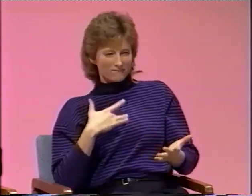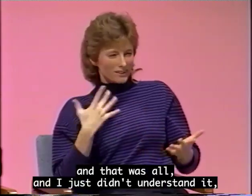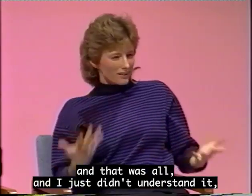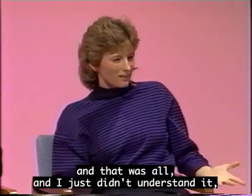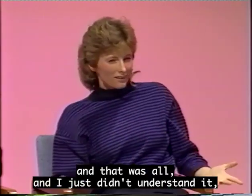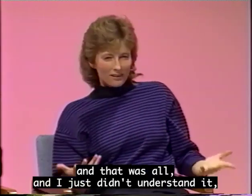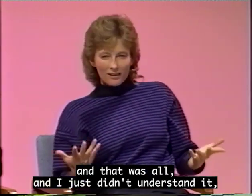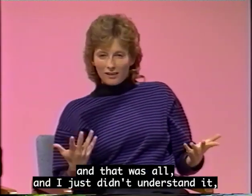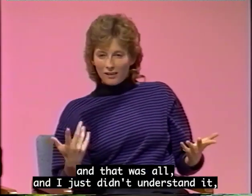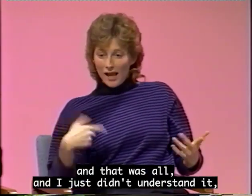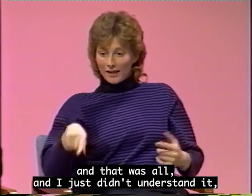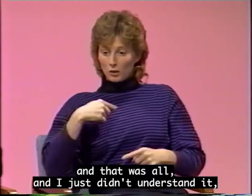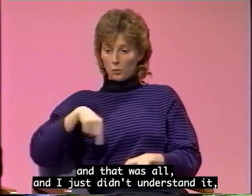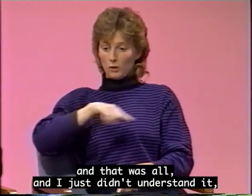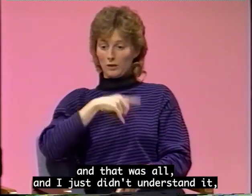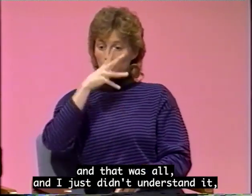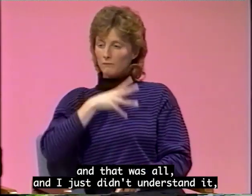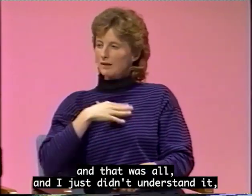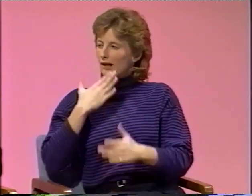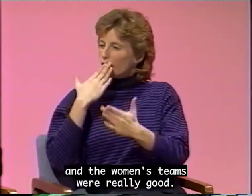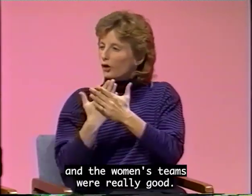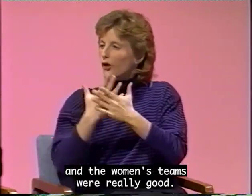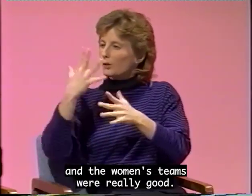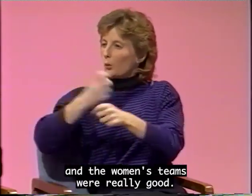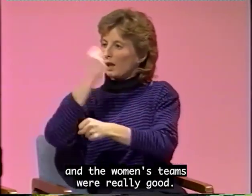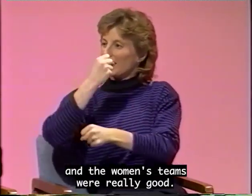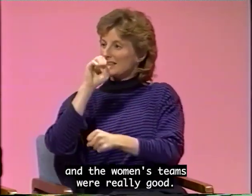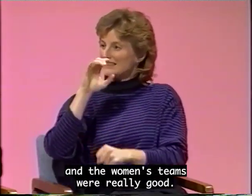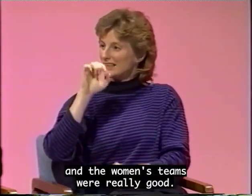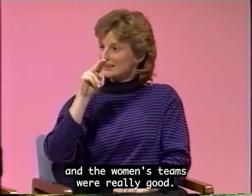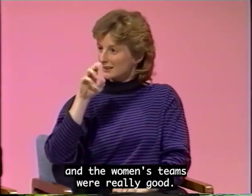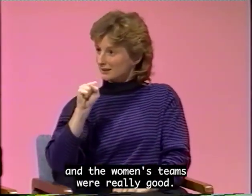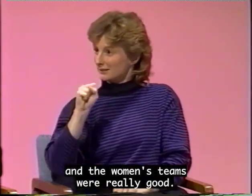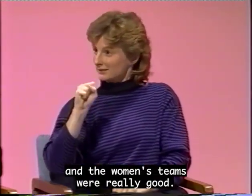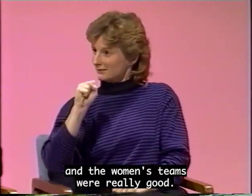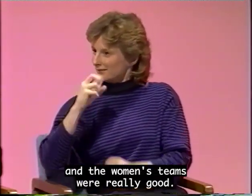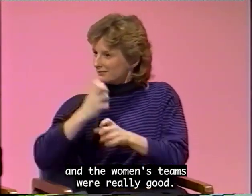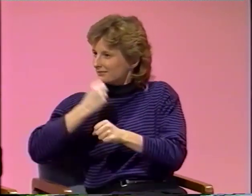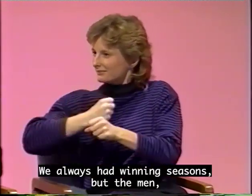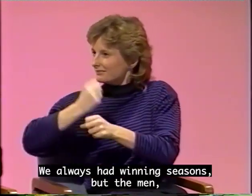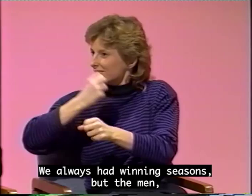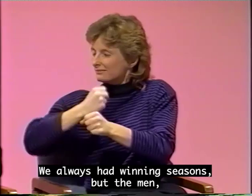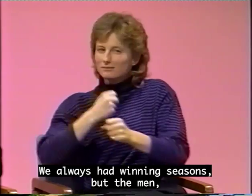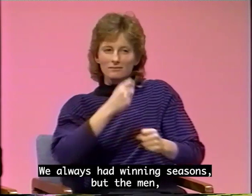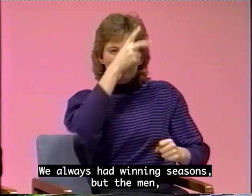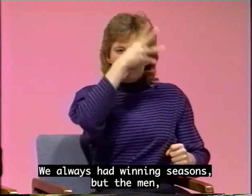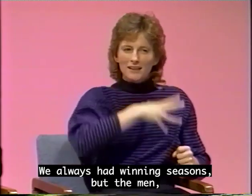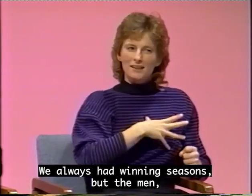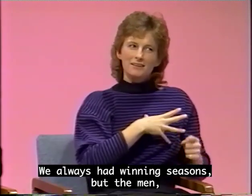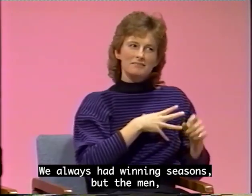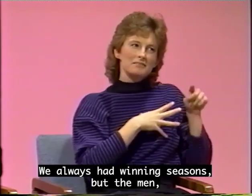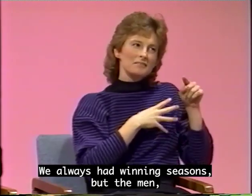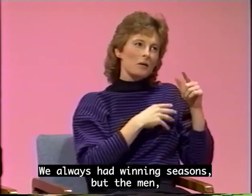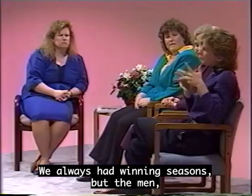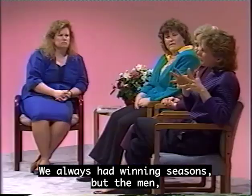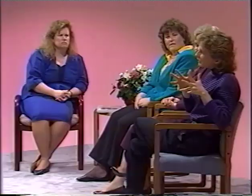was all. And I just didn't understand it. And the women's teams were really good. We always had winning seasons. But the